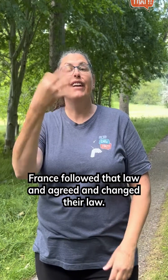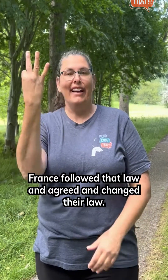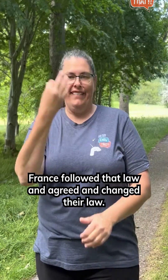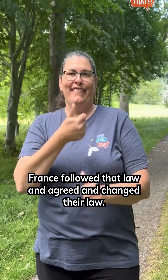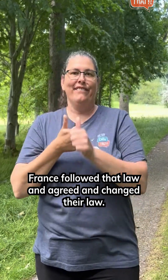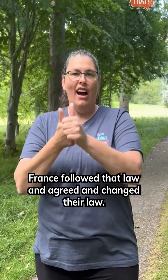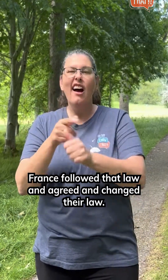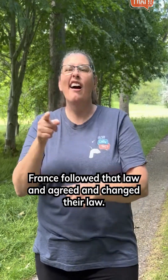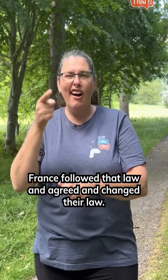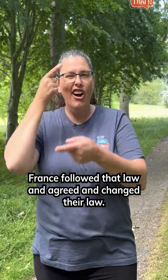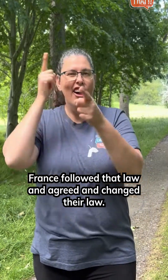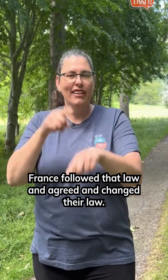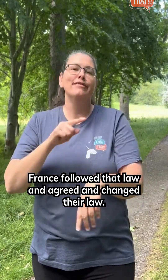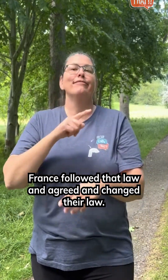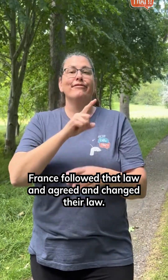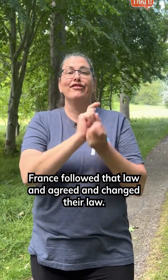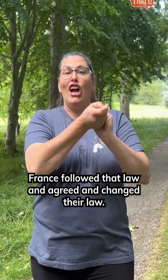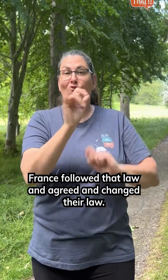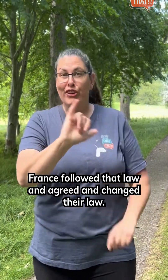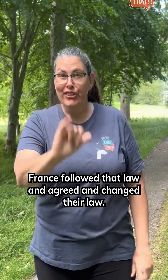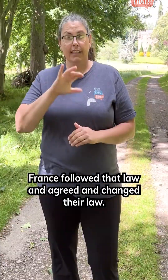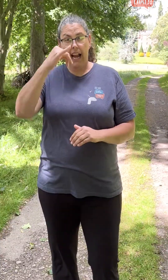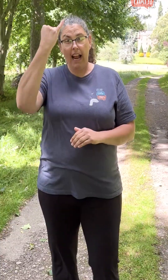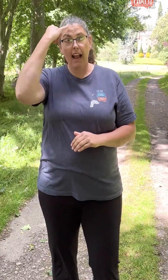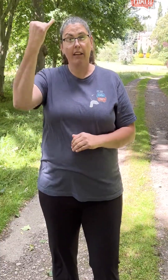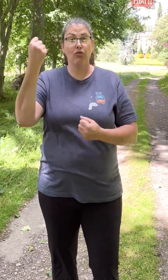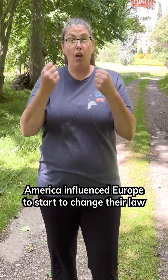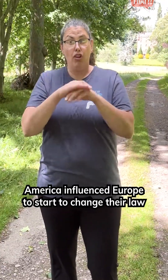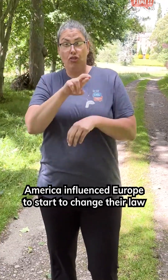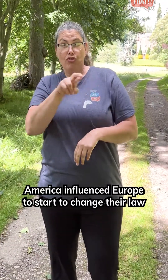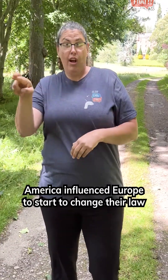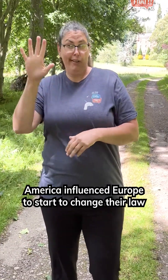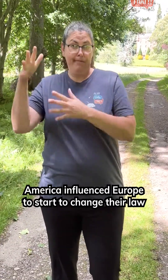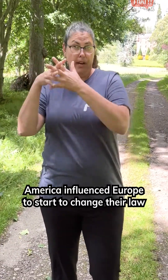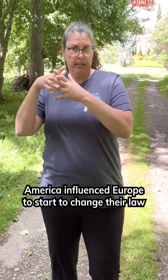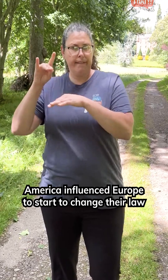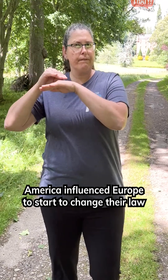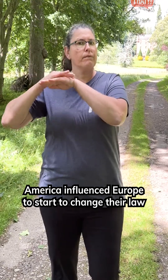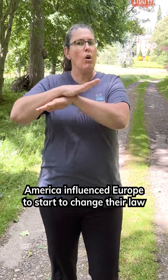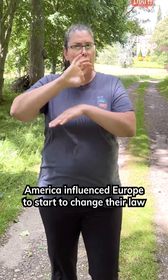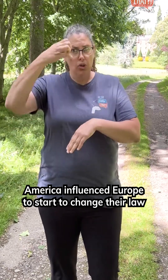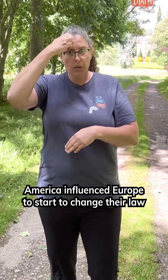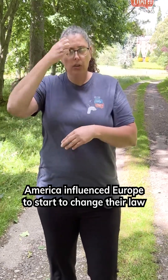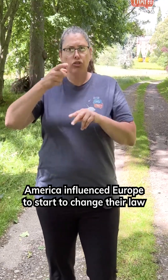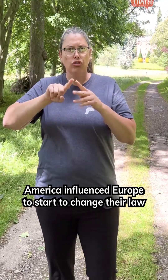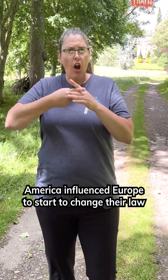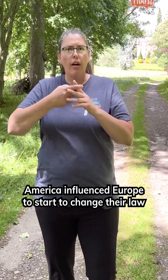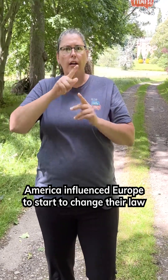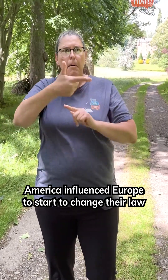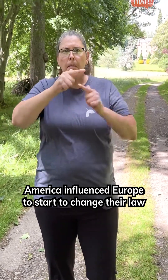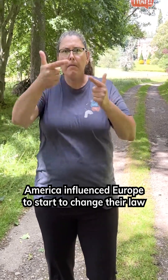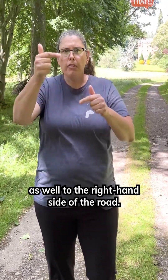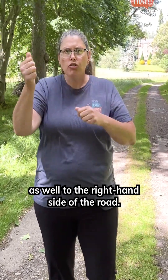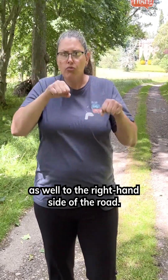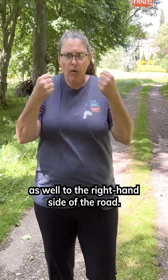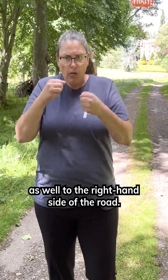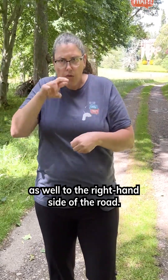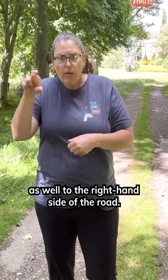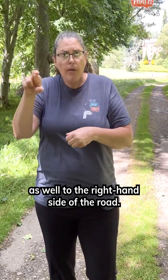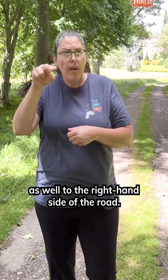France followed that law and agreed and changed their law. America influenced Europe to start to change their law as well to the right-hand side of